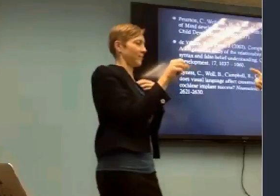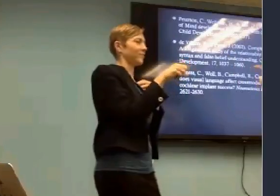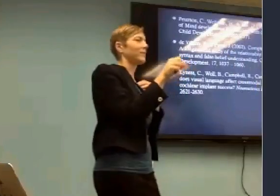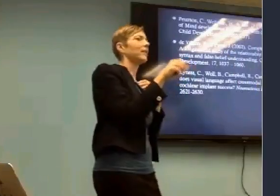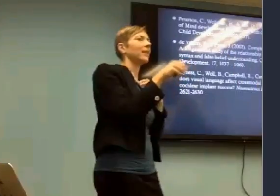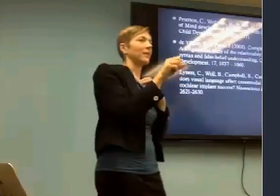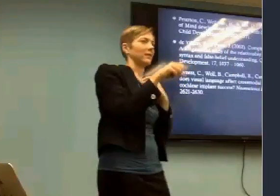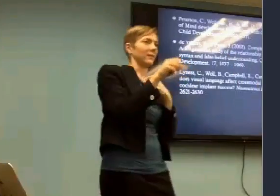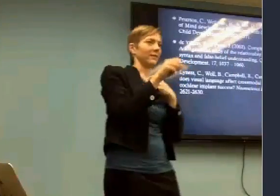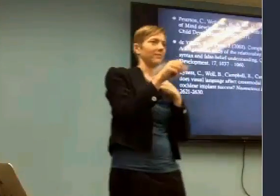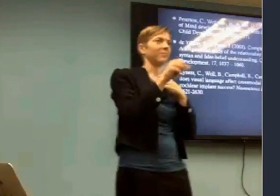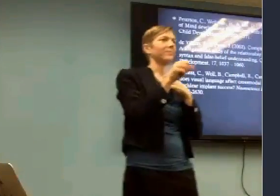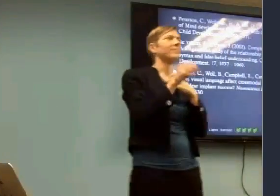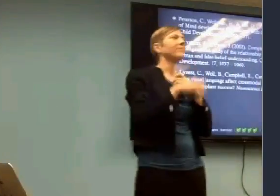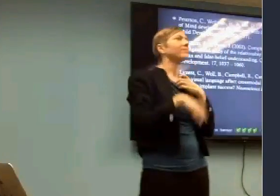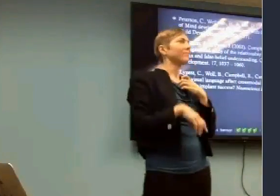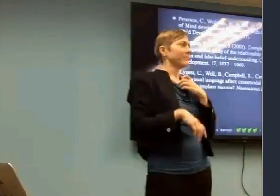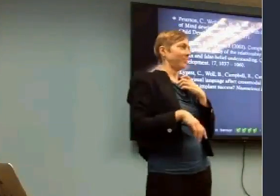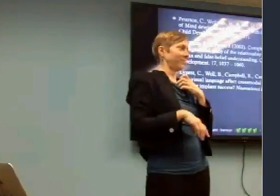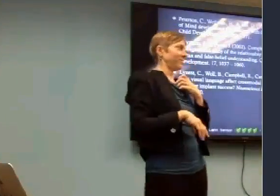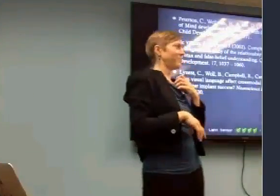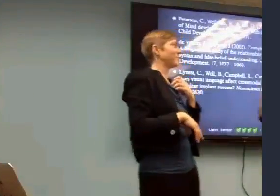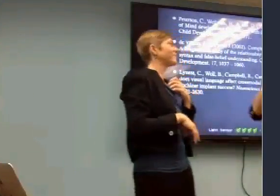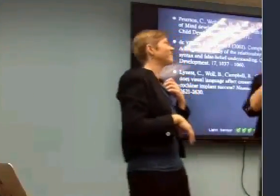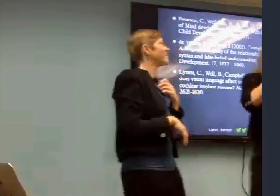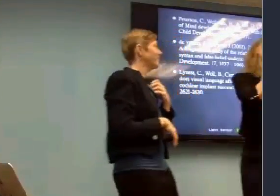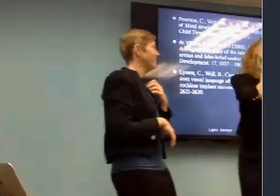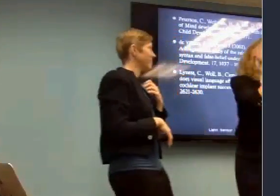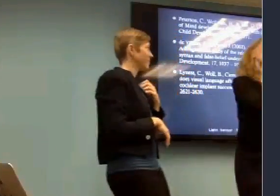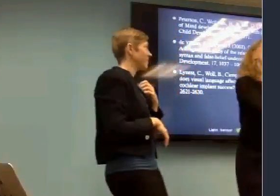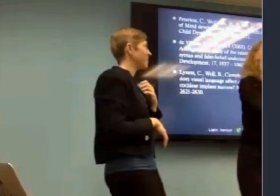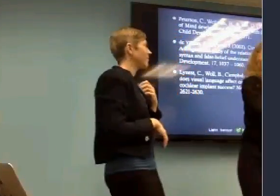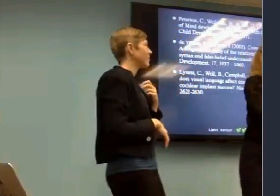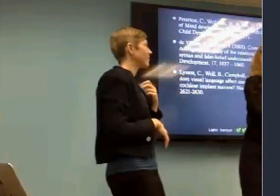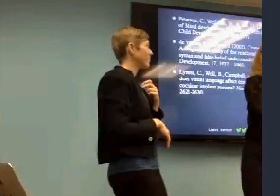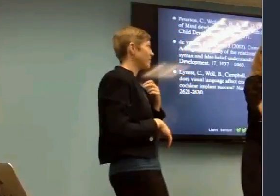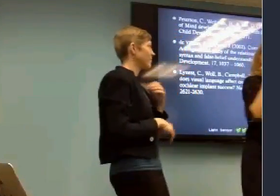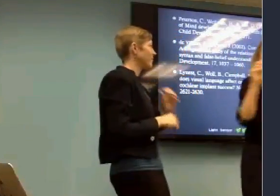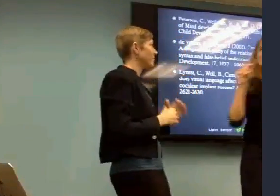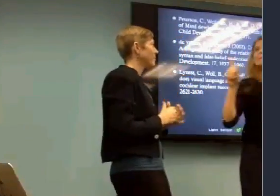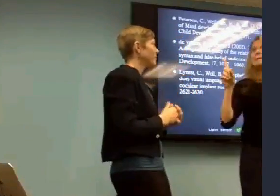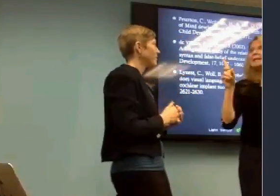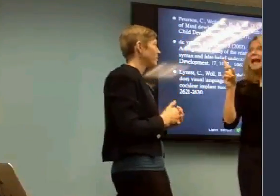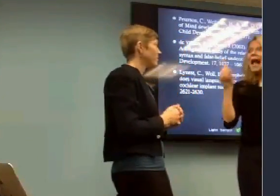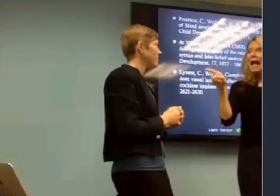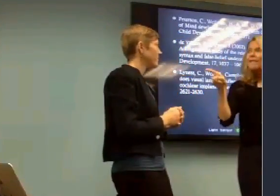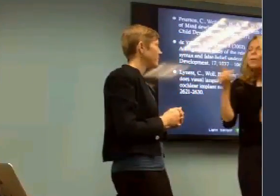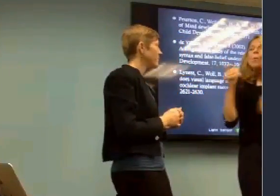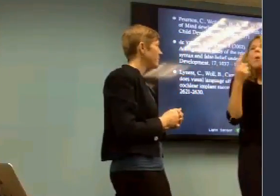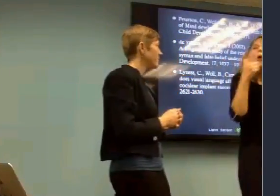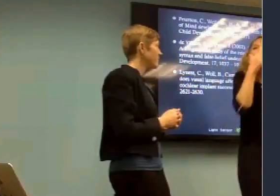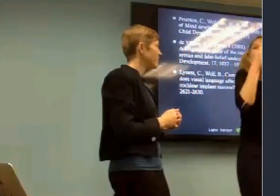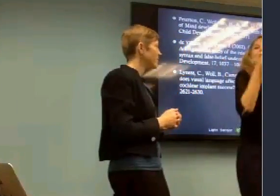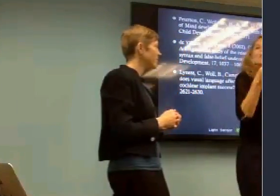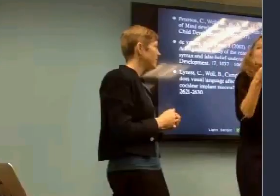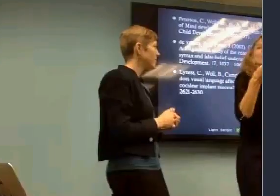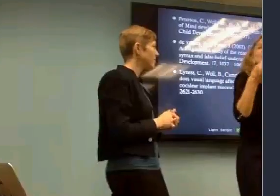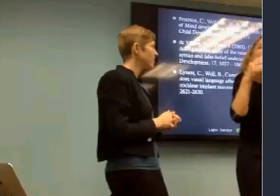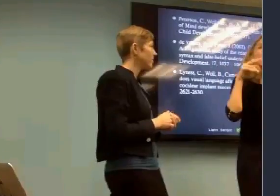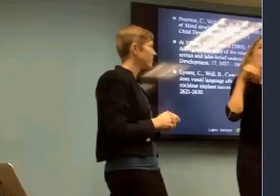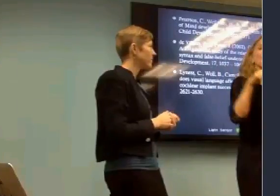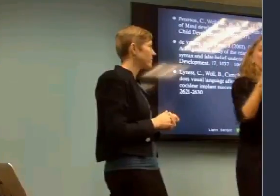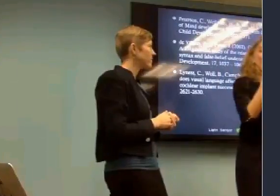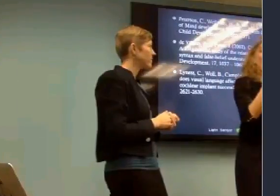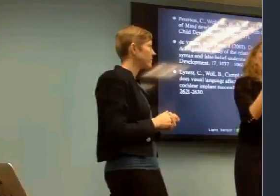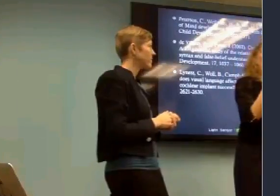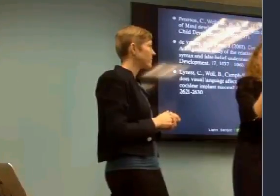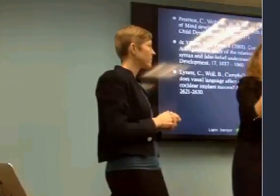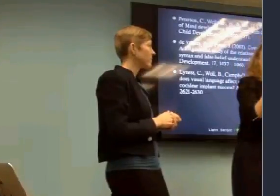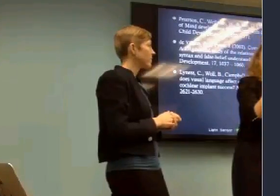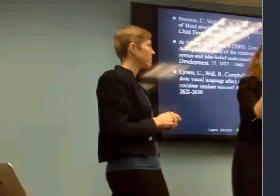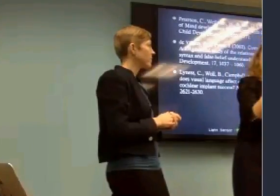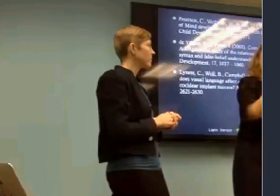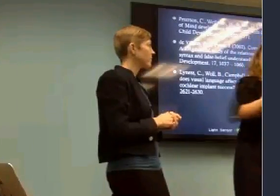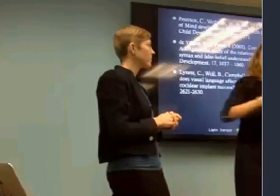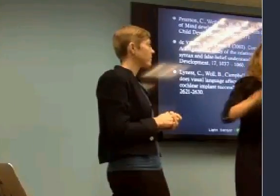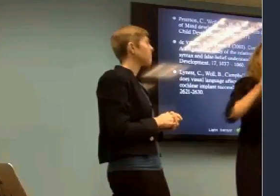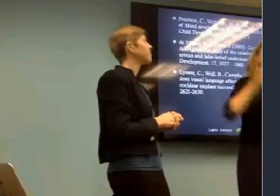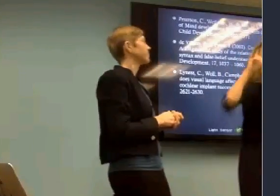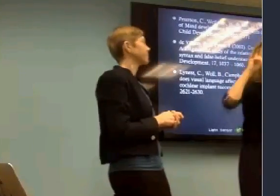Yes. And did you ever look at, or is there interest in looking at children of deaf adults in the class, and if they also,